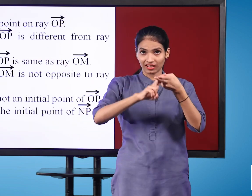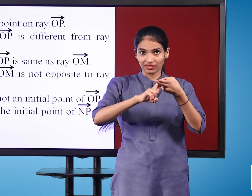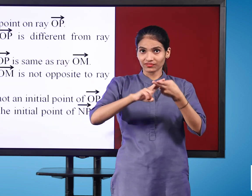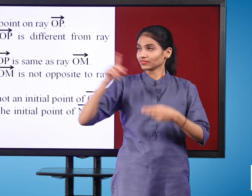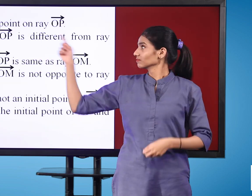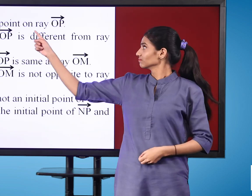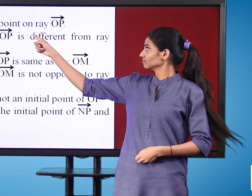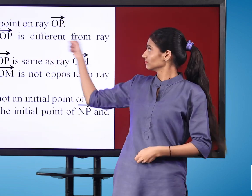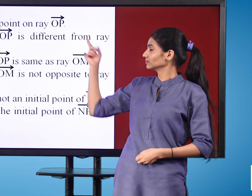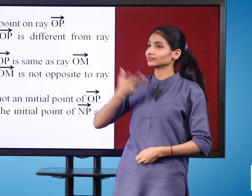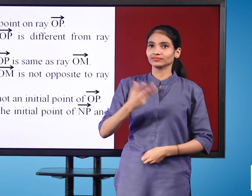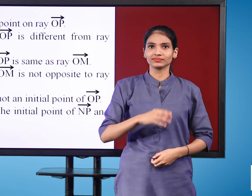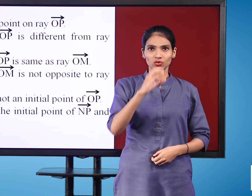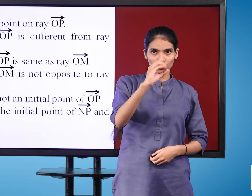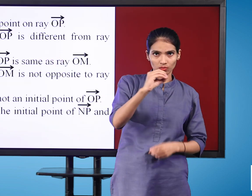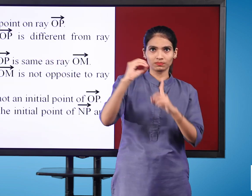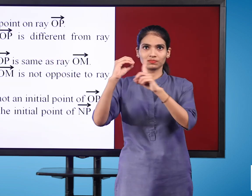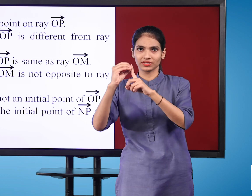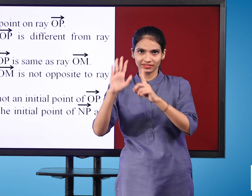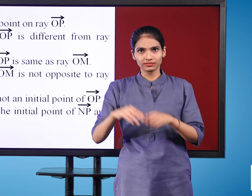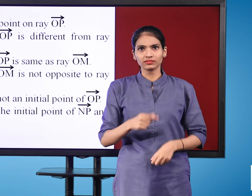F. M is point on ray OP.